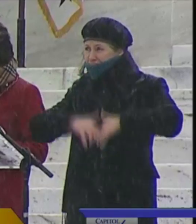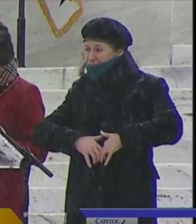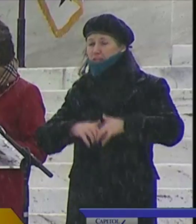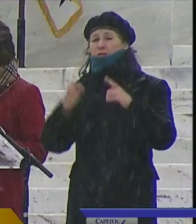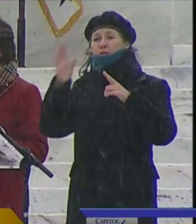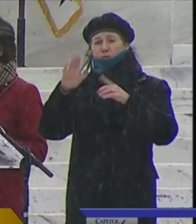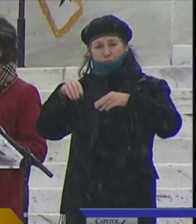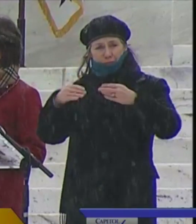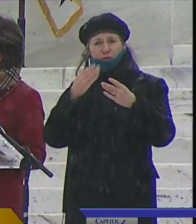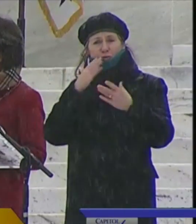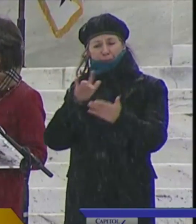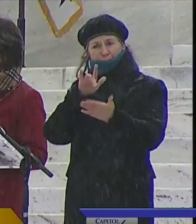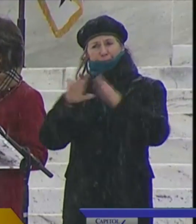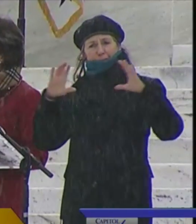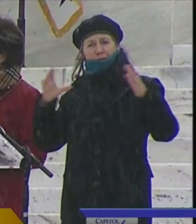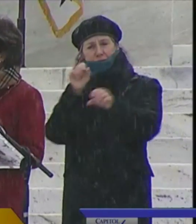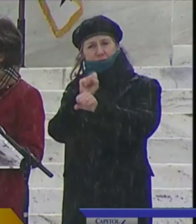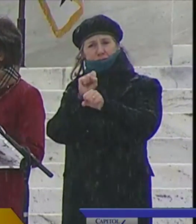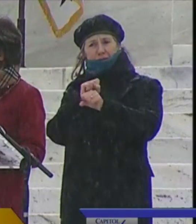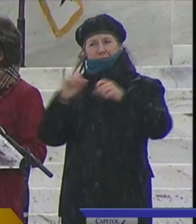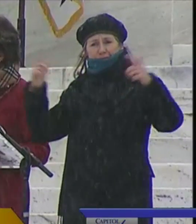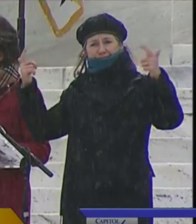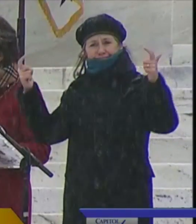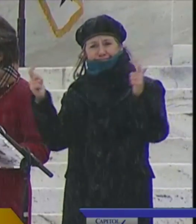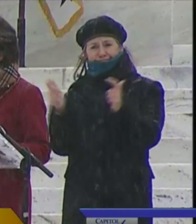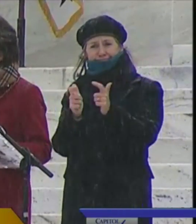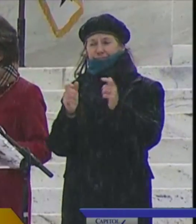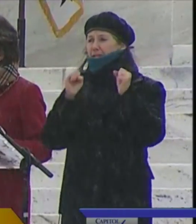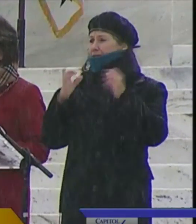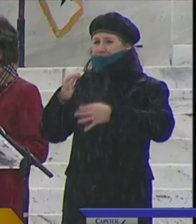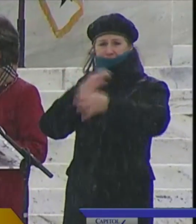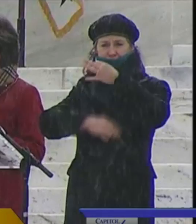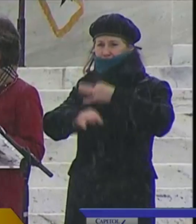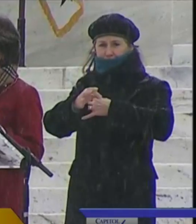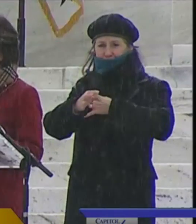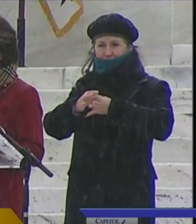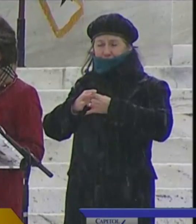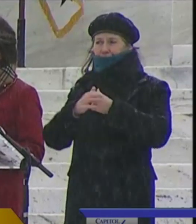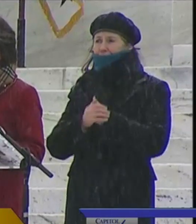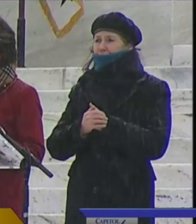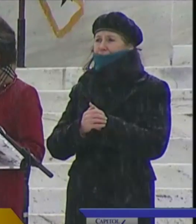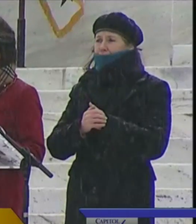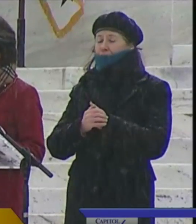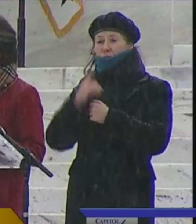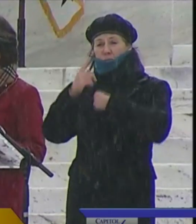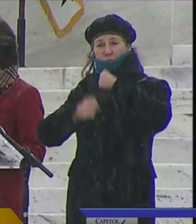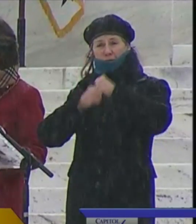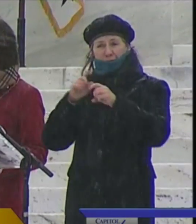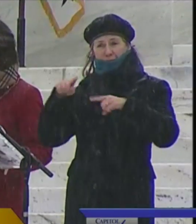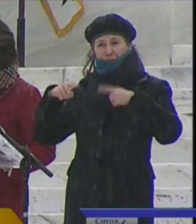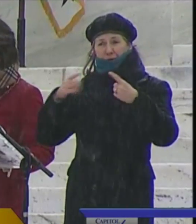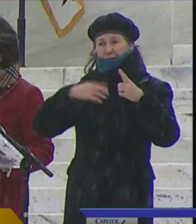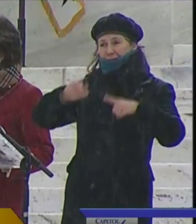middle-class jobs, and as it's withered, nothing's taken its place. In just the last year, we've had the